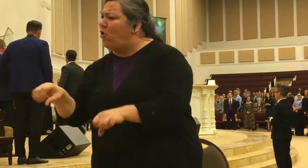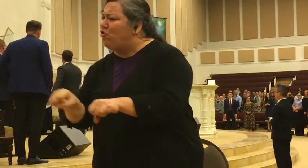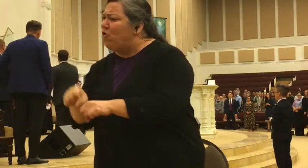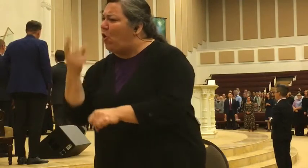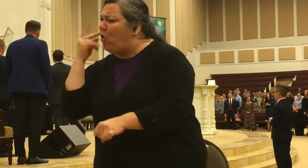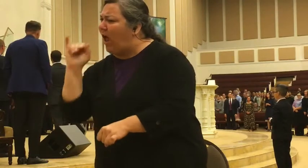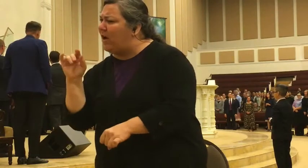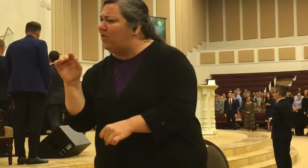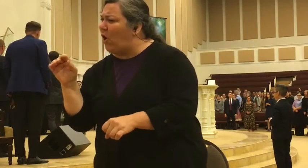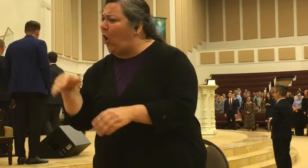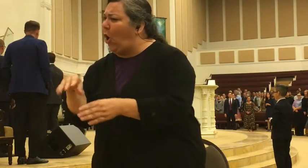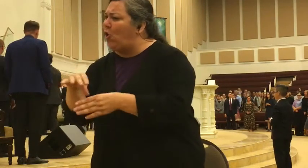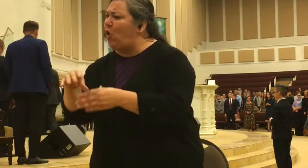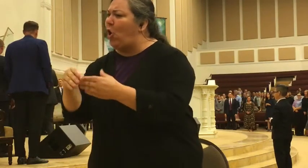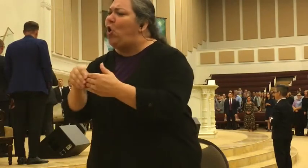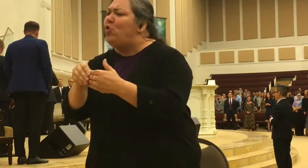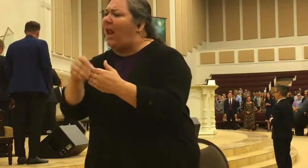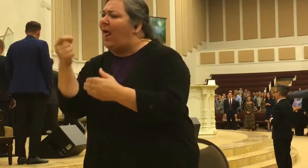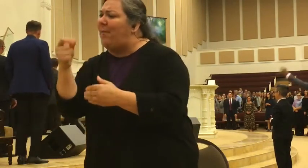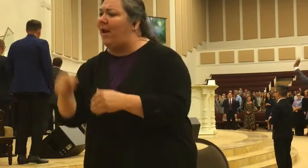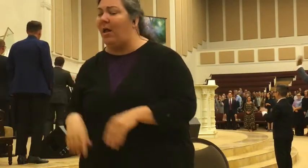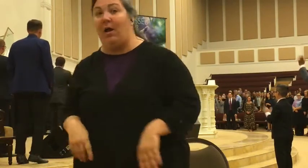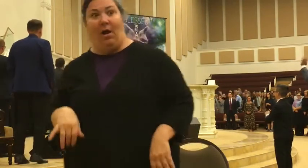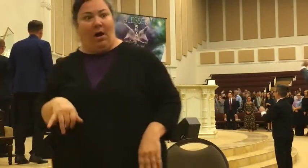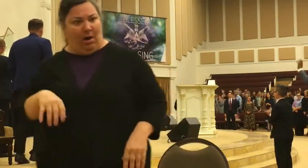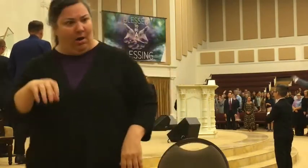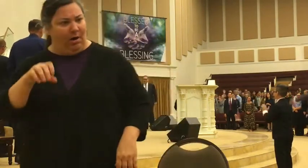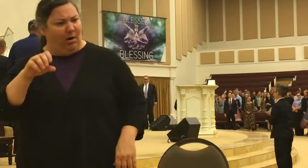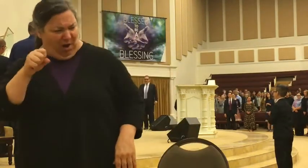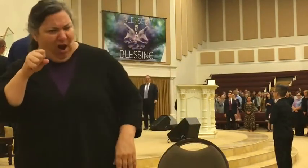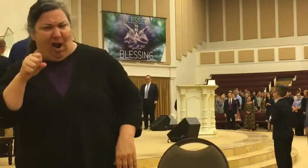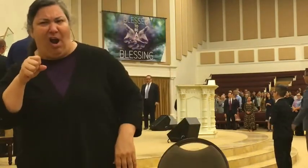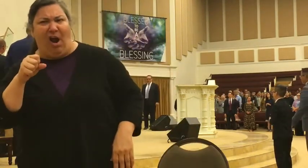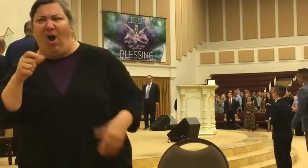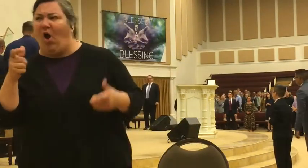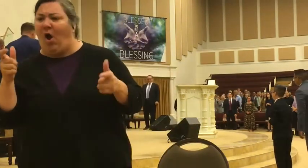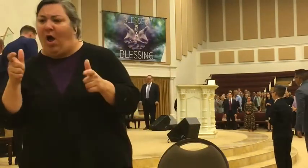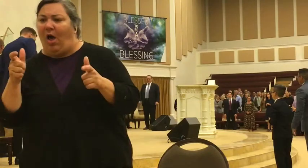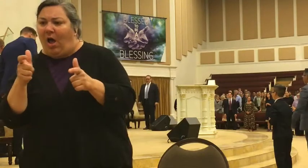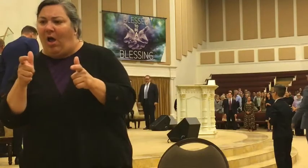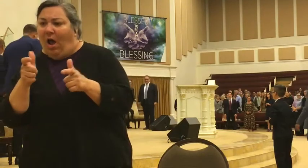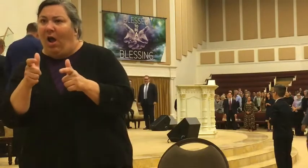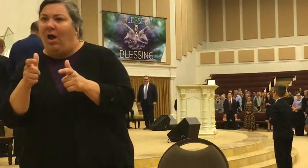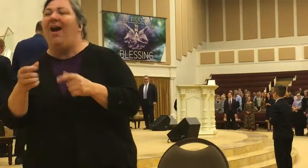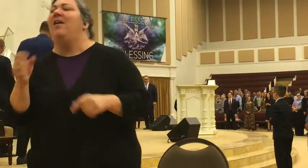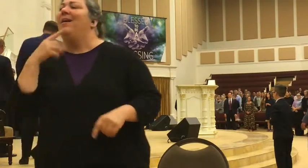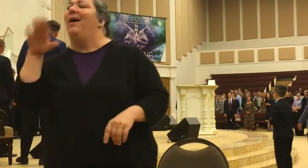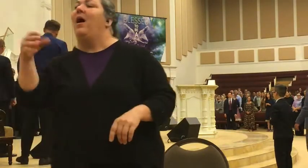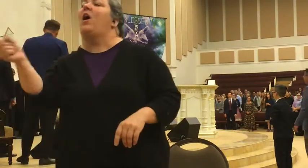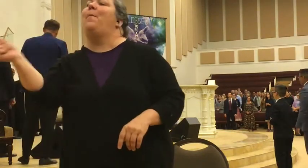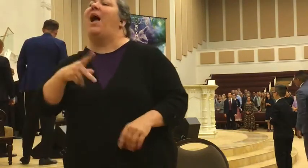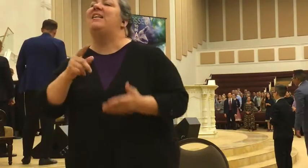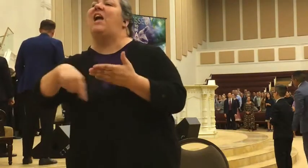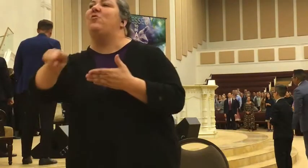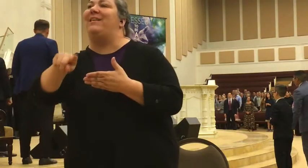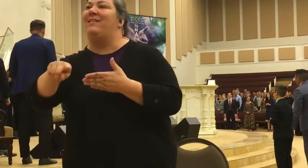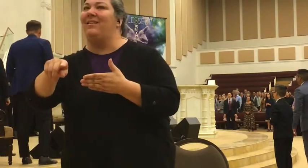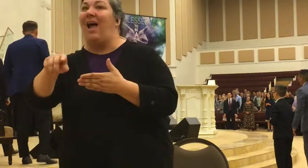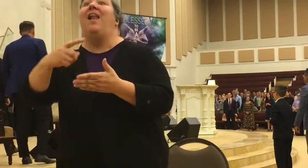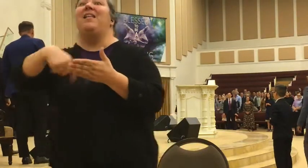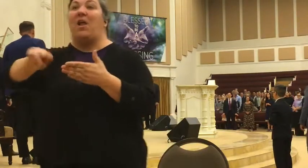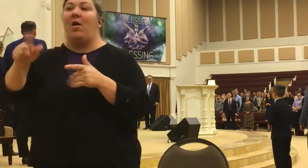is. The swelling's going down. I said, come back next week. The next week it was a little less swollen.